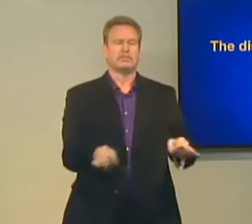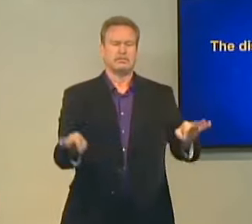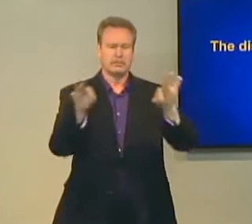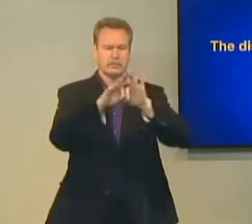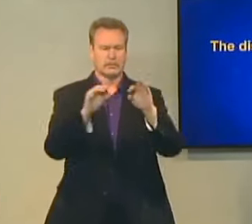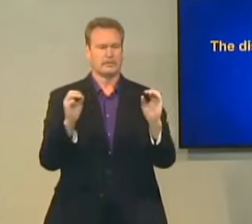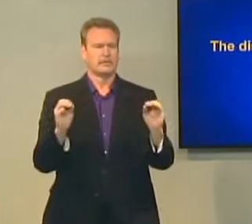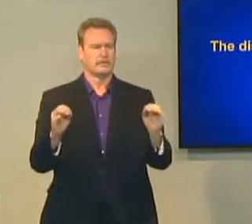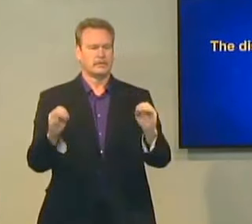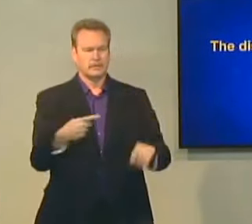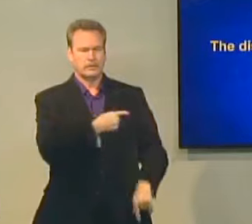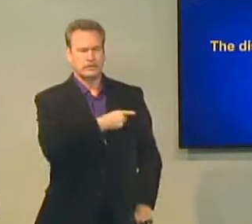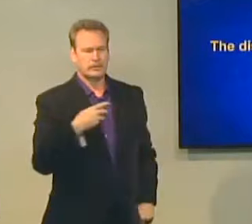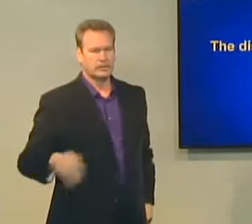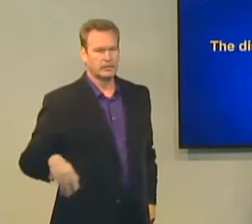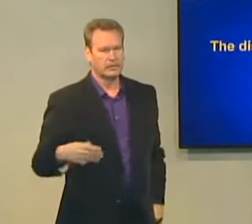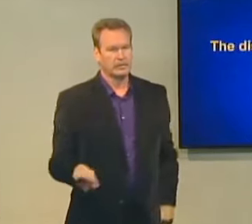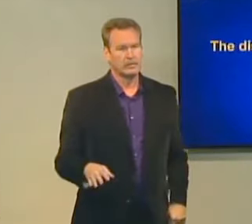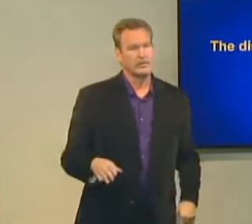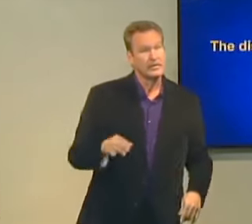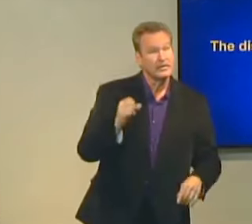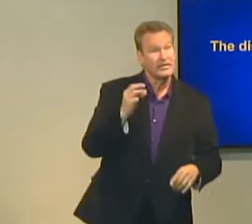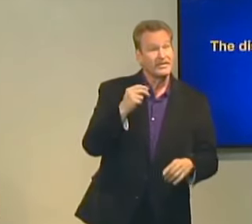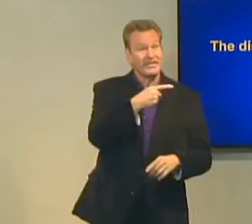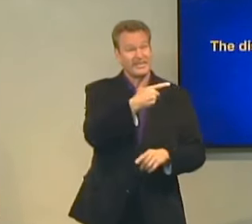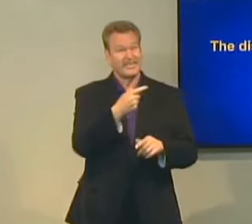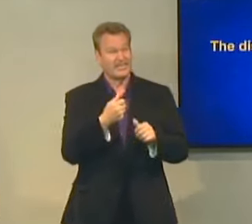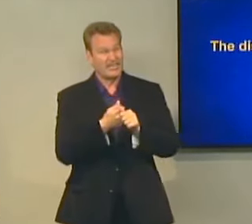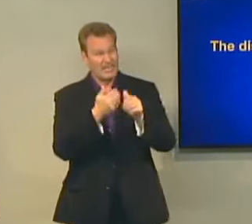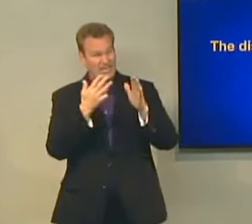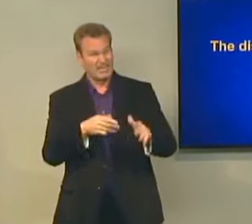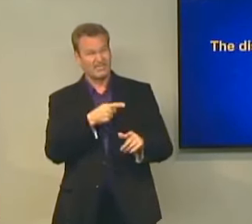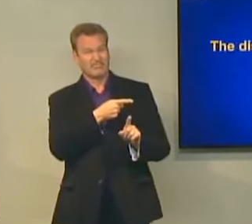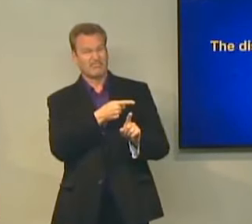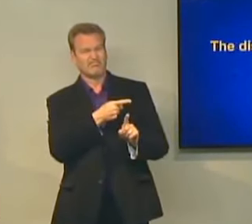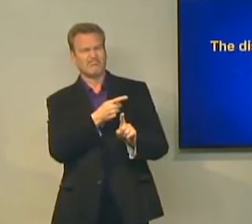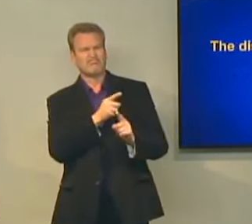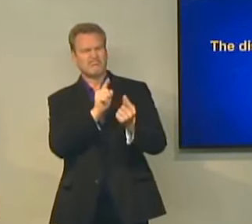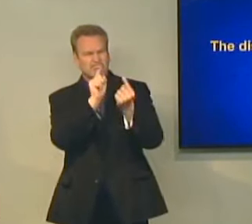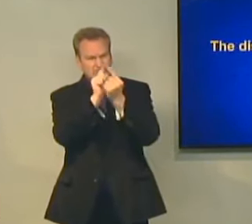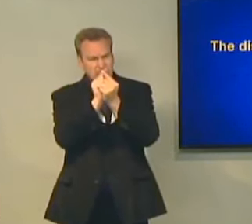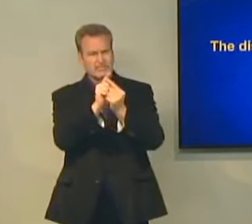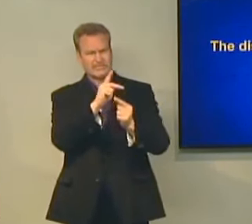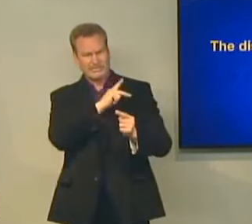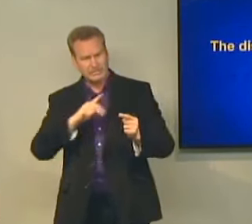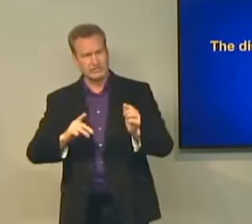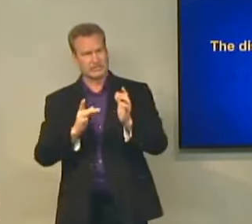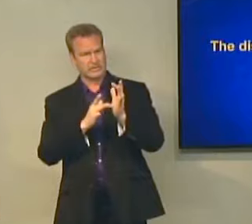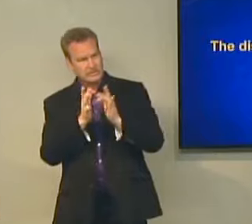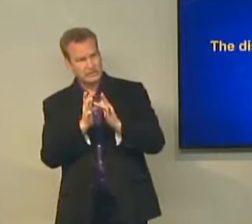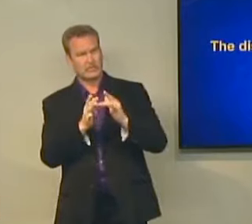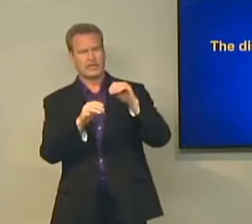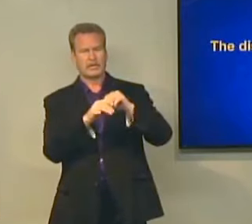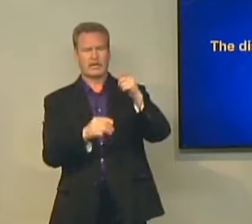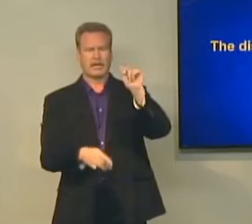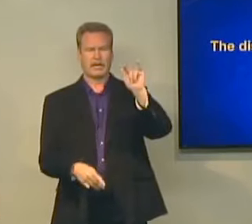It's a big chapter. And it's very significant. Significant teachings. And here it says. If the disciples met. The King Jesus.